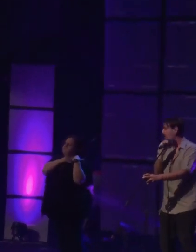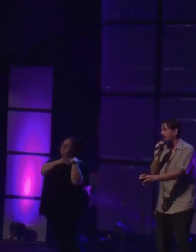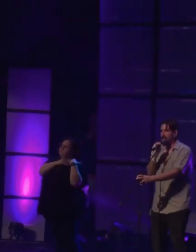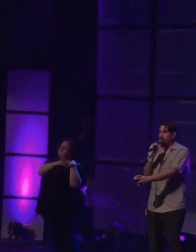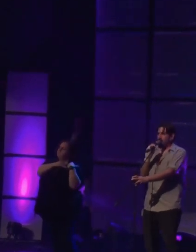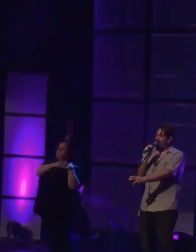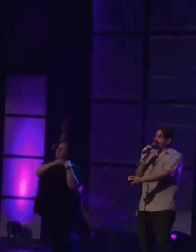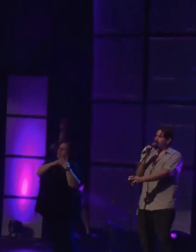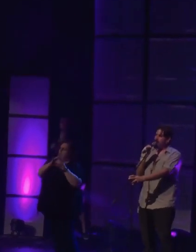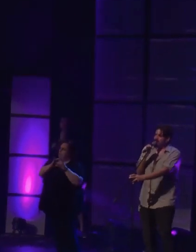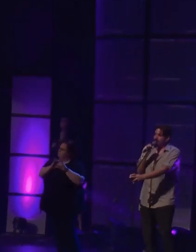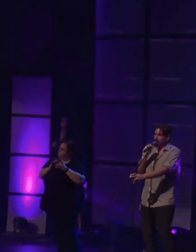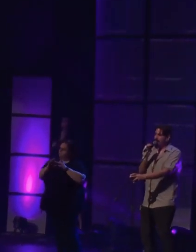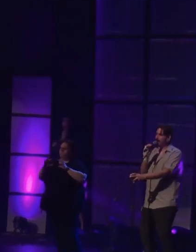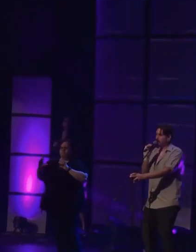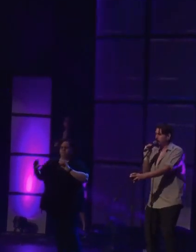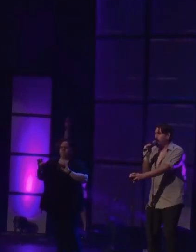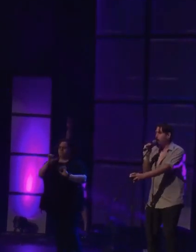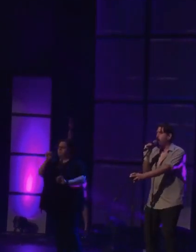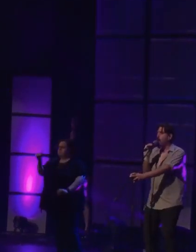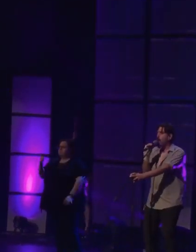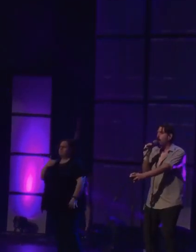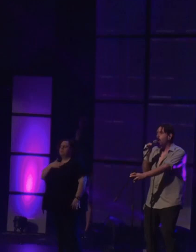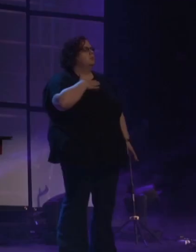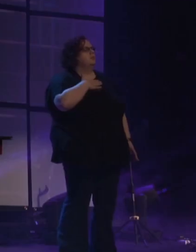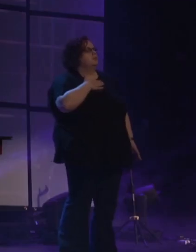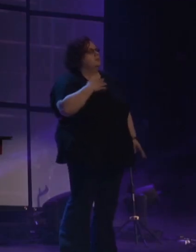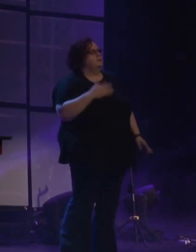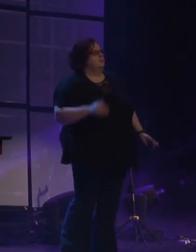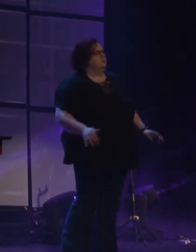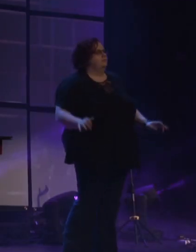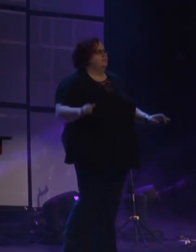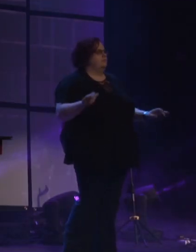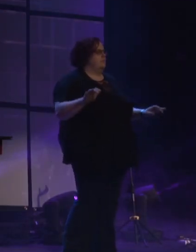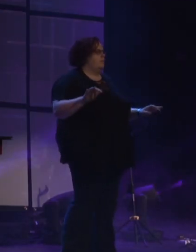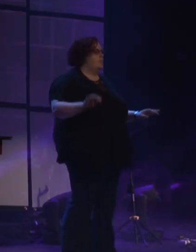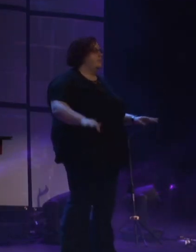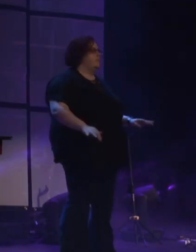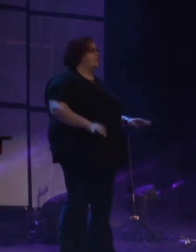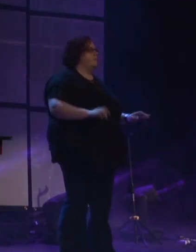road, but that wasn't mine to hold.